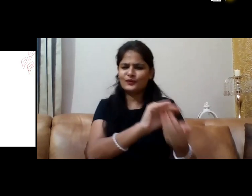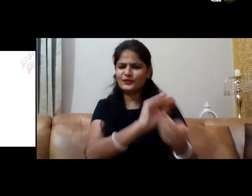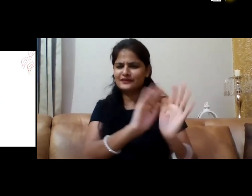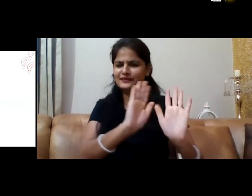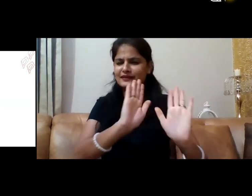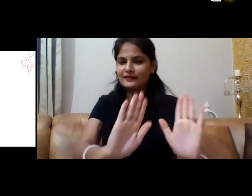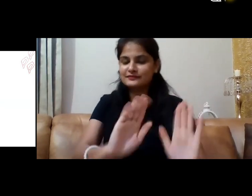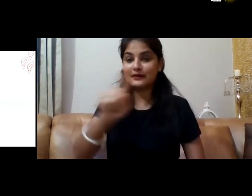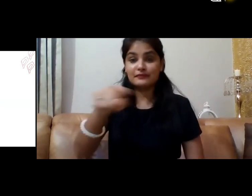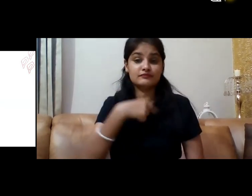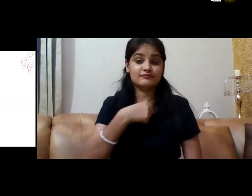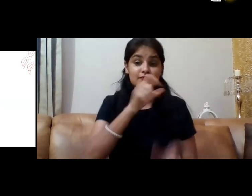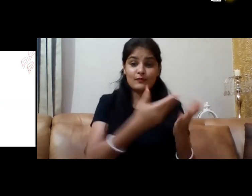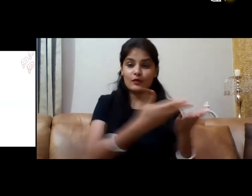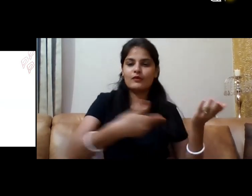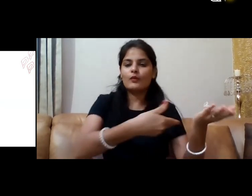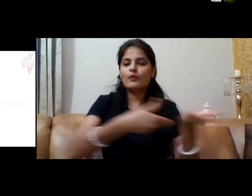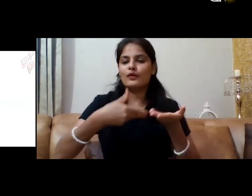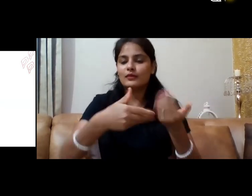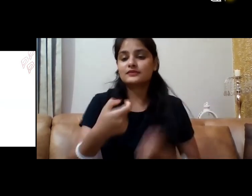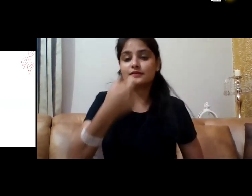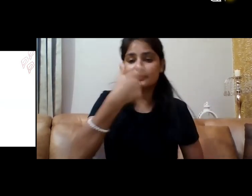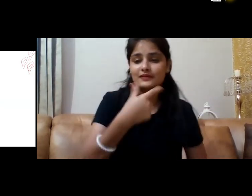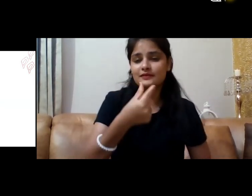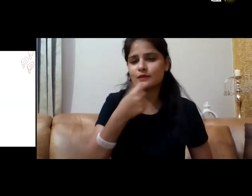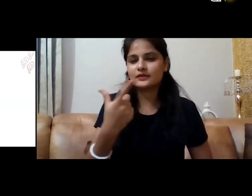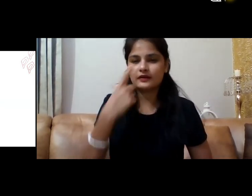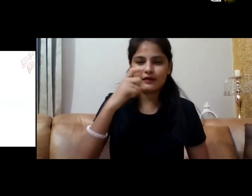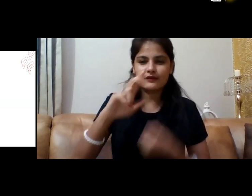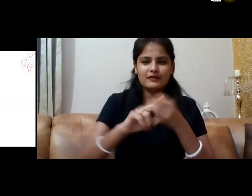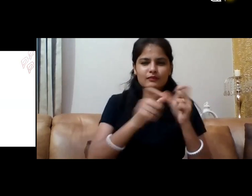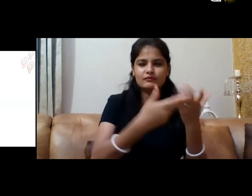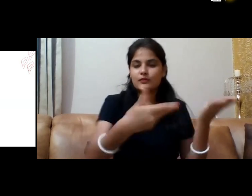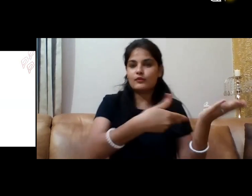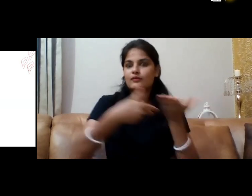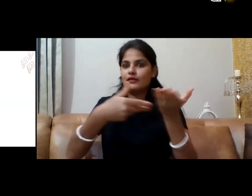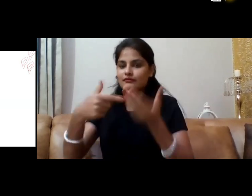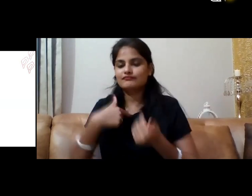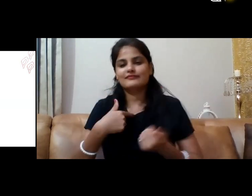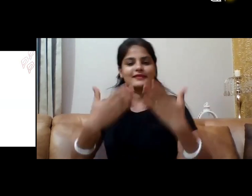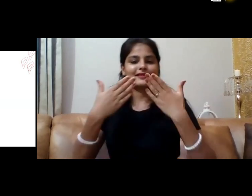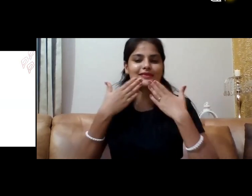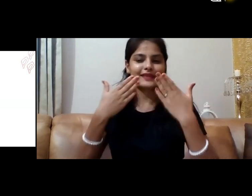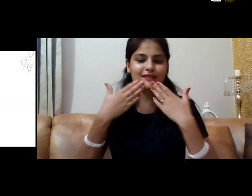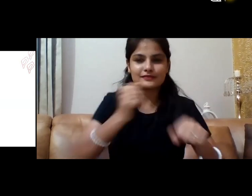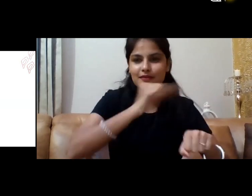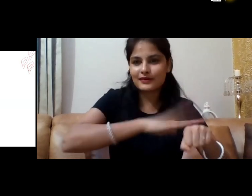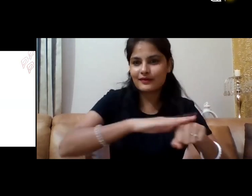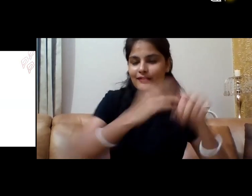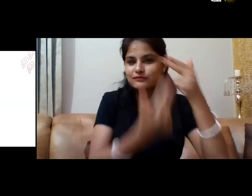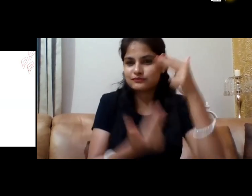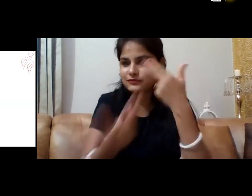Wow. Okay. So before that, you know, Dr. Alim,